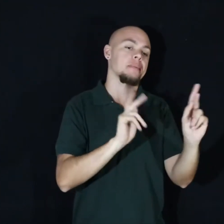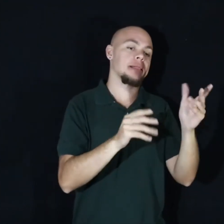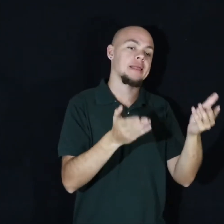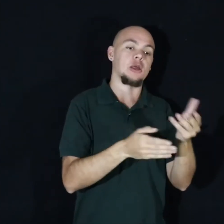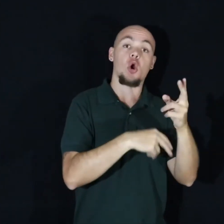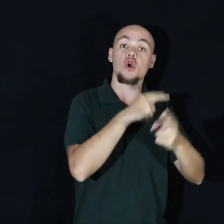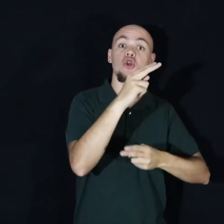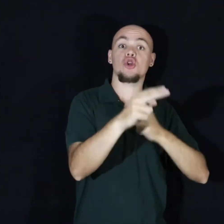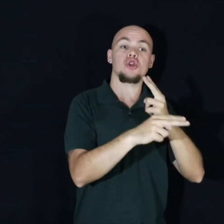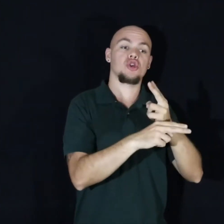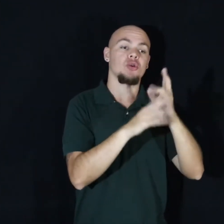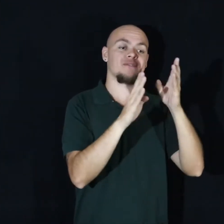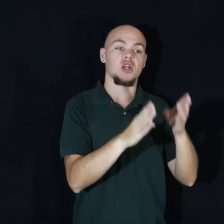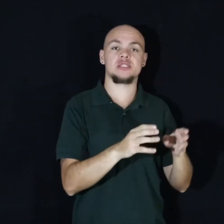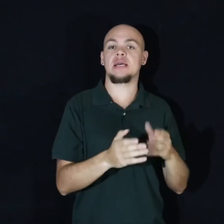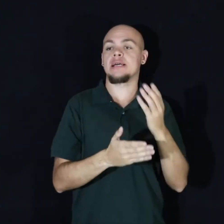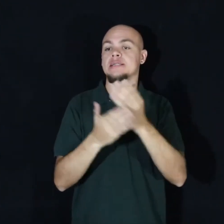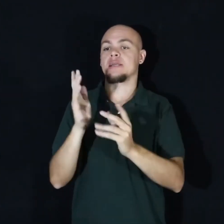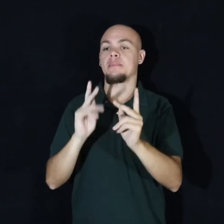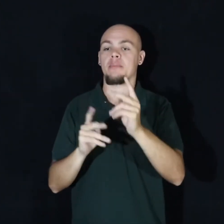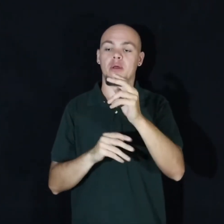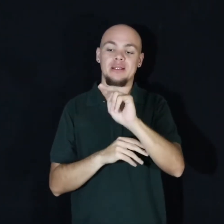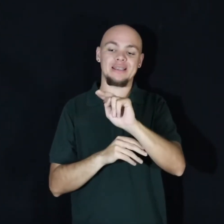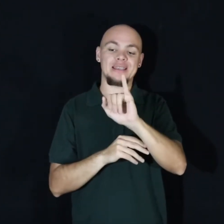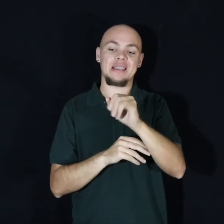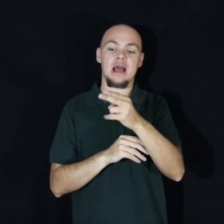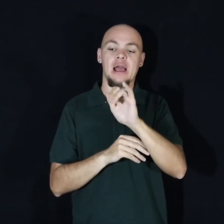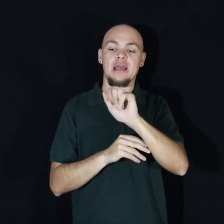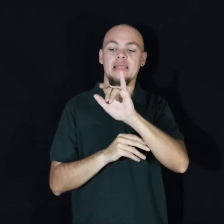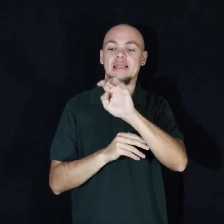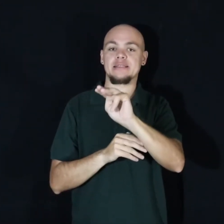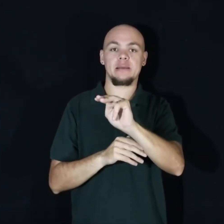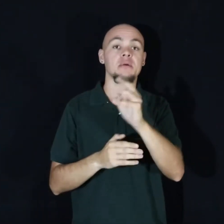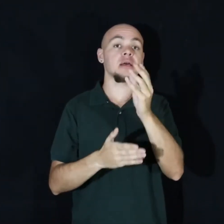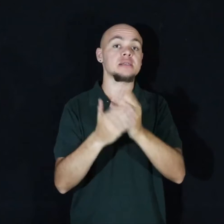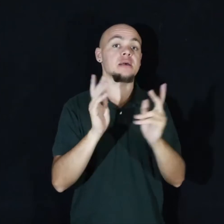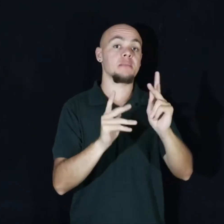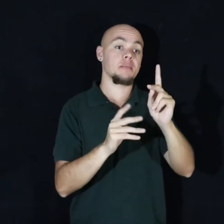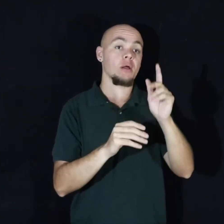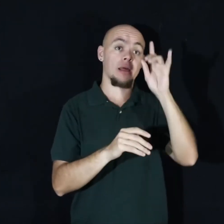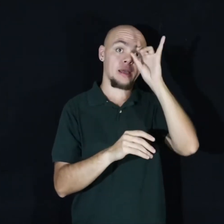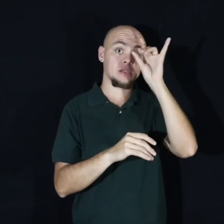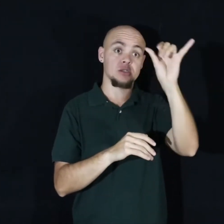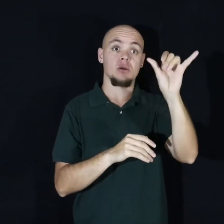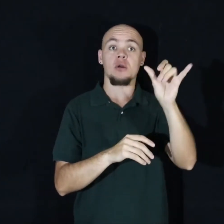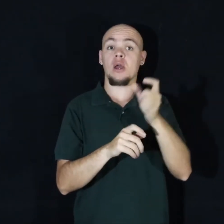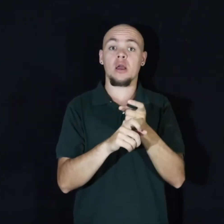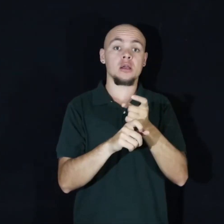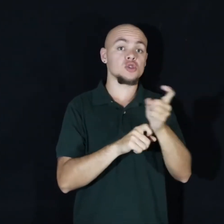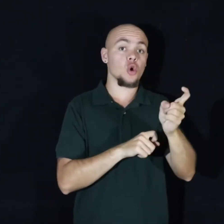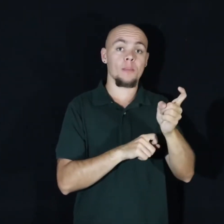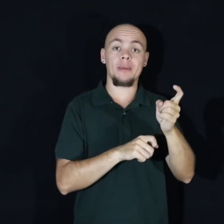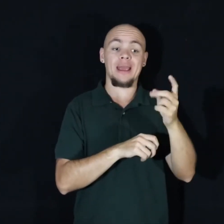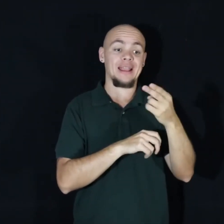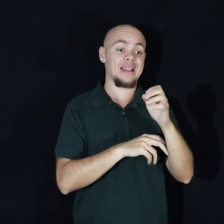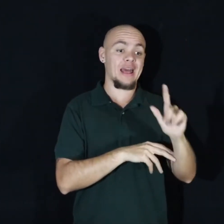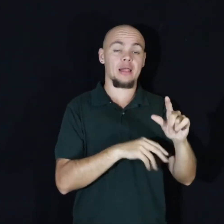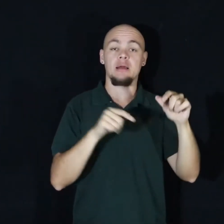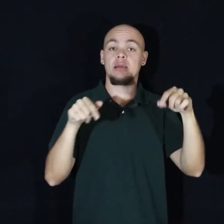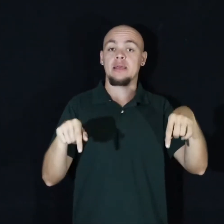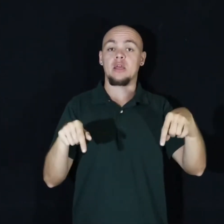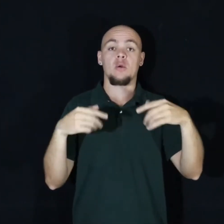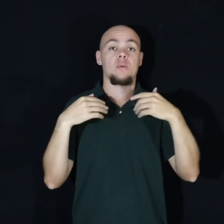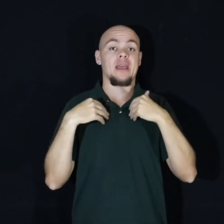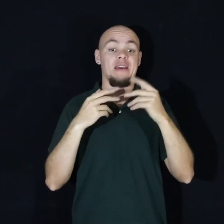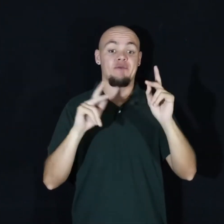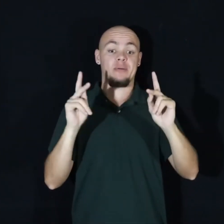have people here who are universalists. We have people here who believe in annihilism. We have people who believe in eternal conscious torment